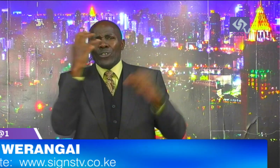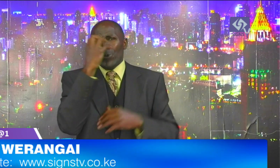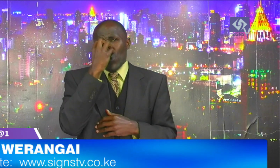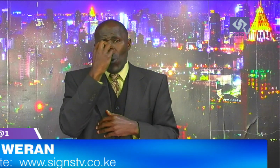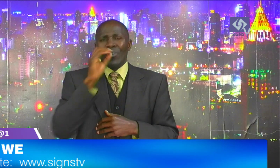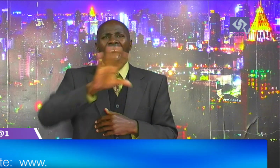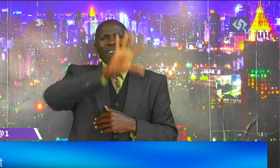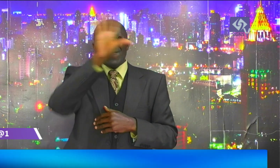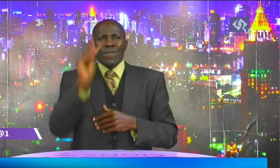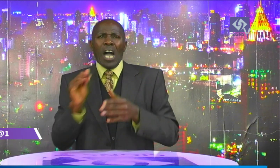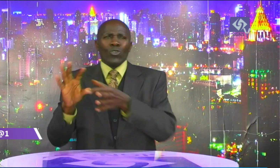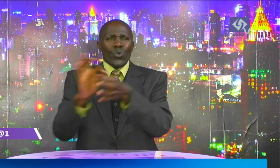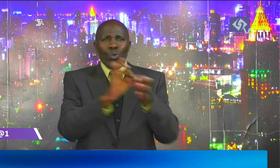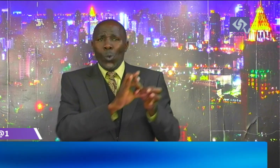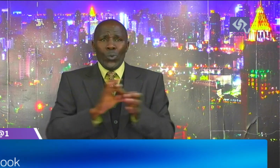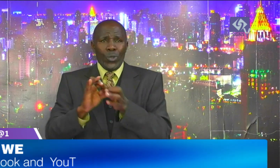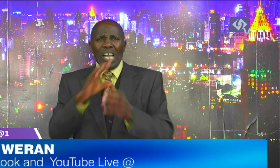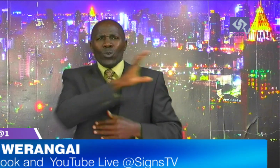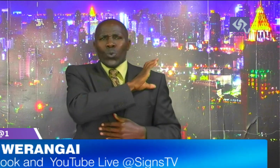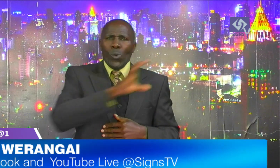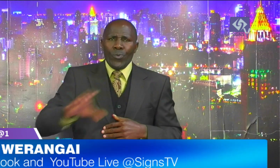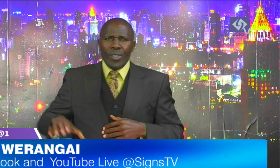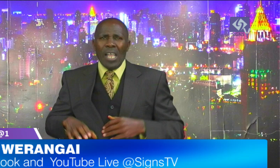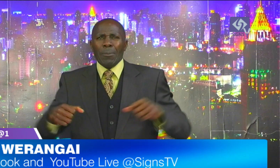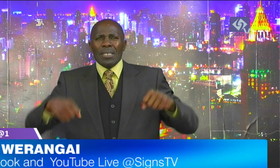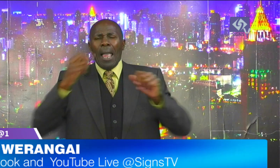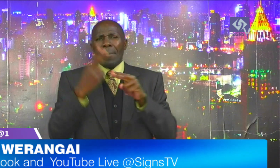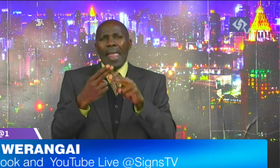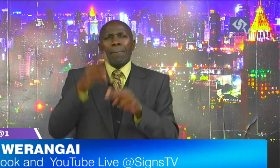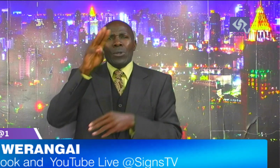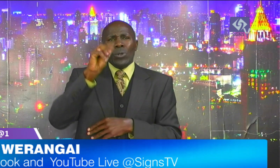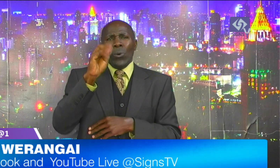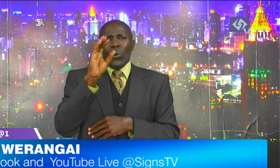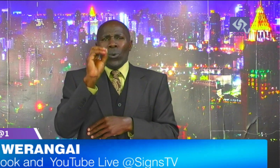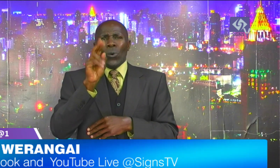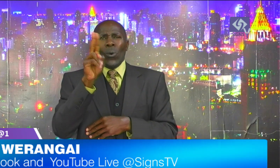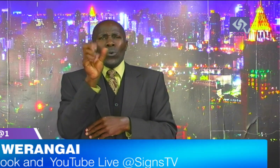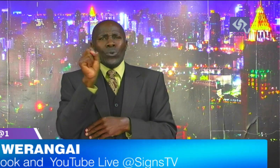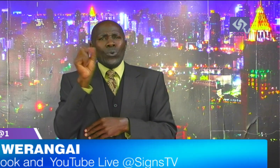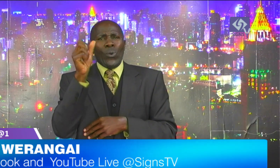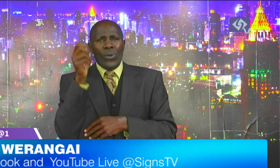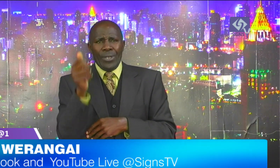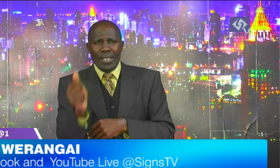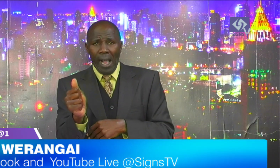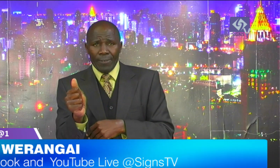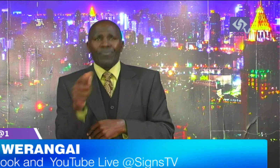Kenyan President William Ruto, African Union Commission Chairperson Musa Faki